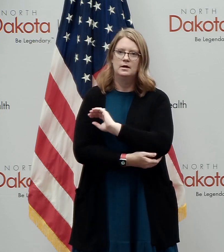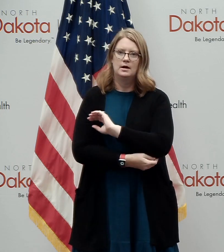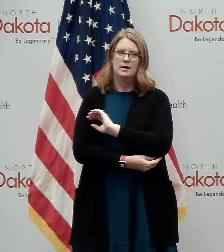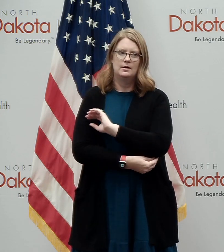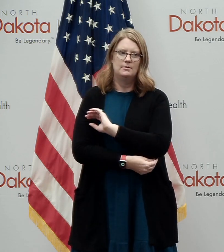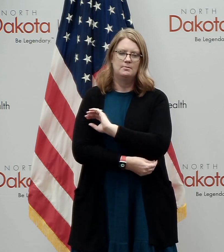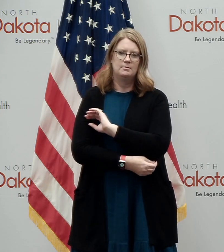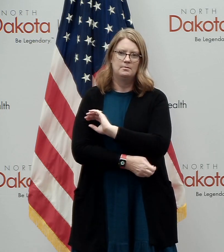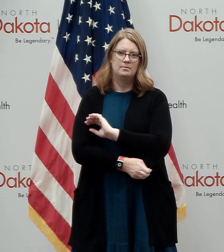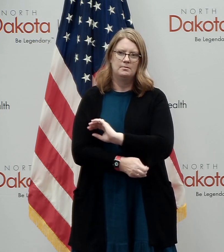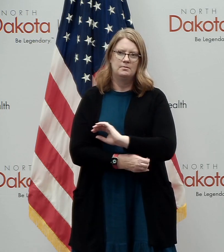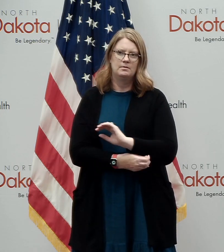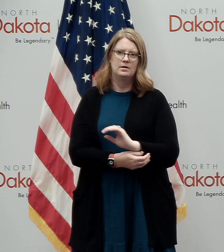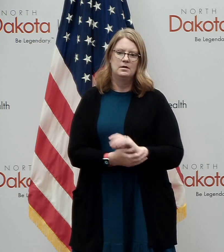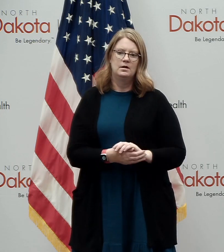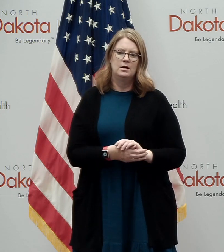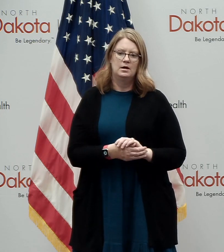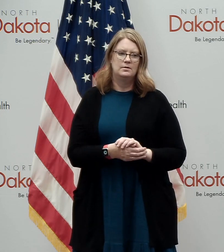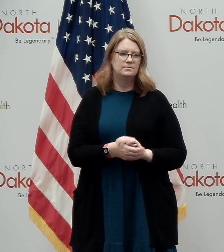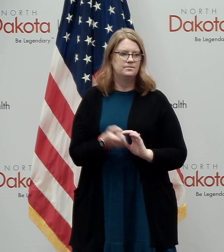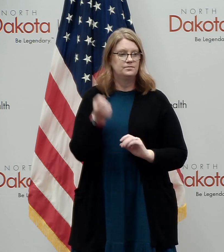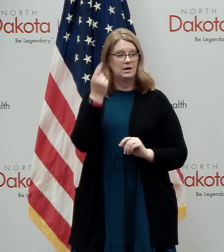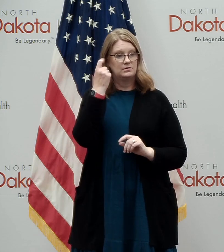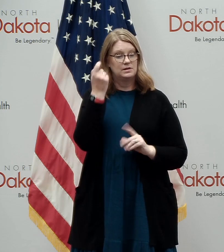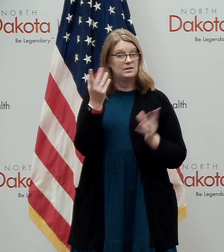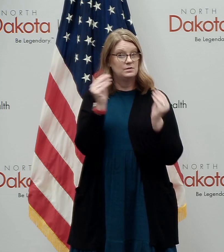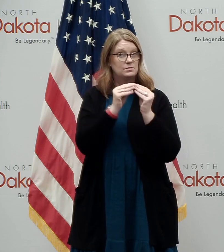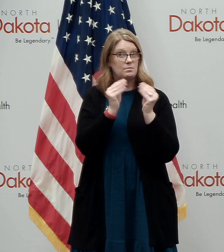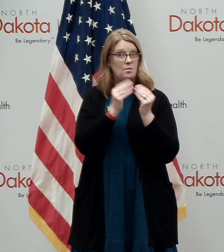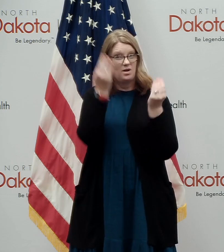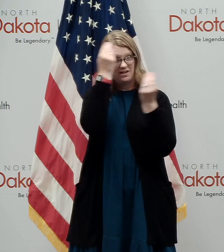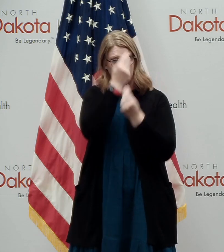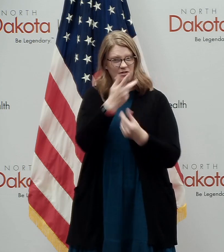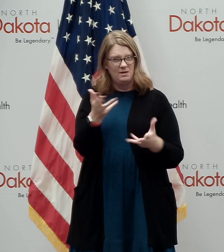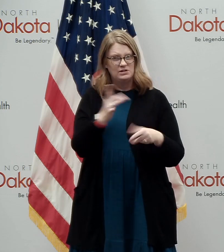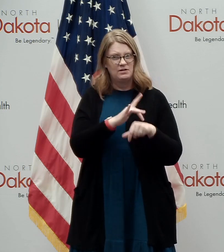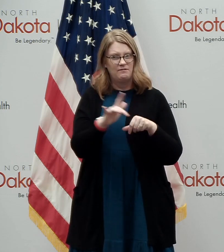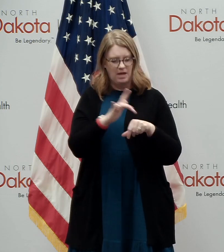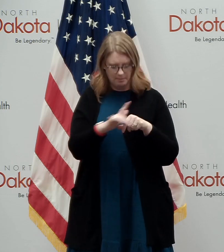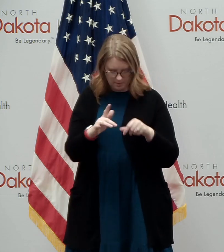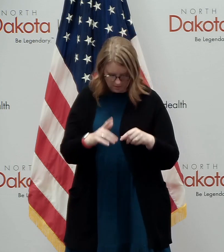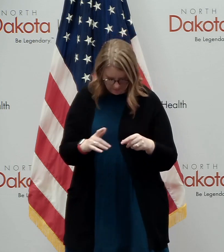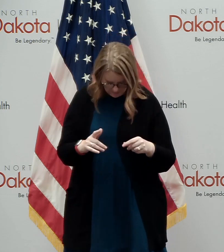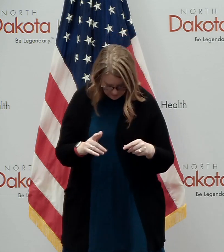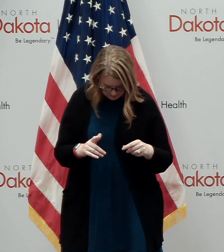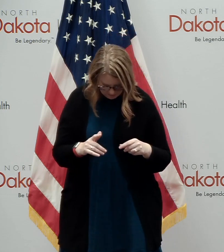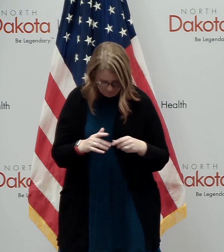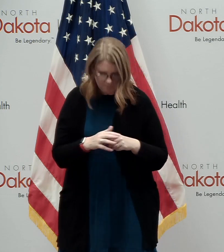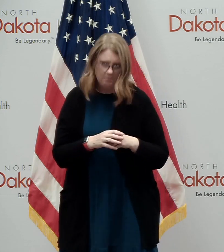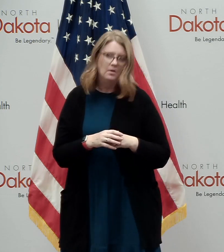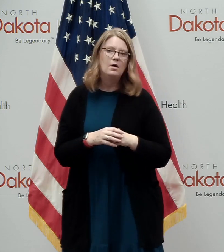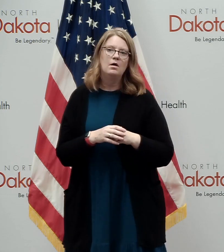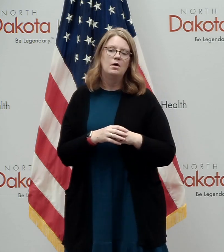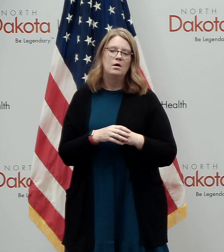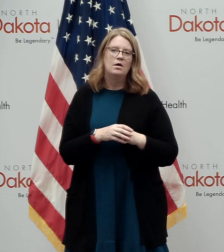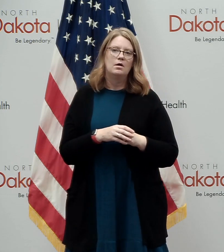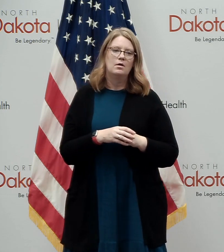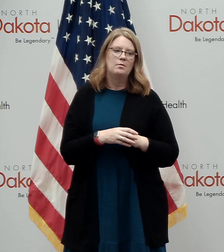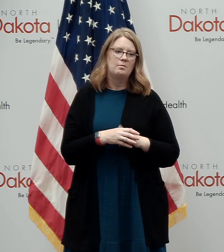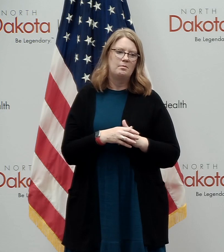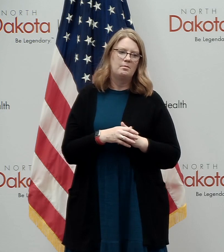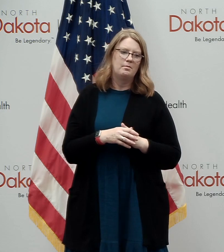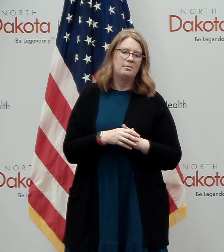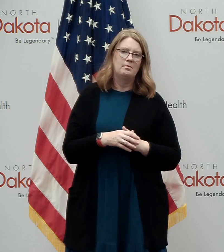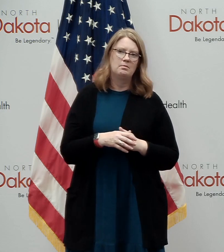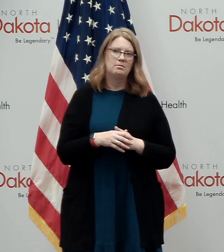Again, there'll be a lot more details coming out. We encourage people, again, we